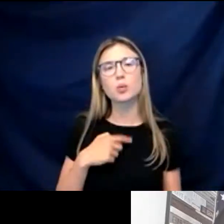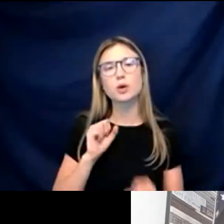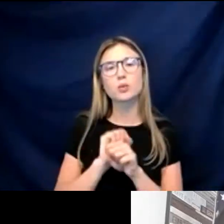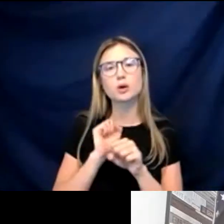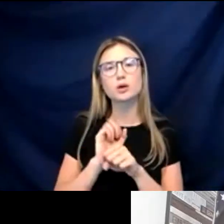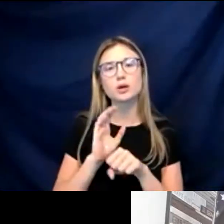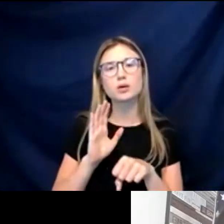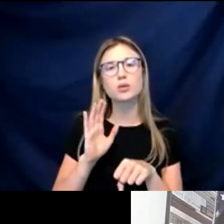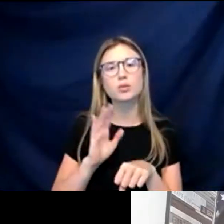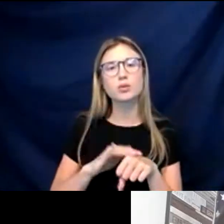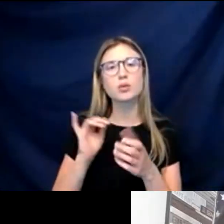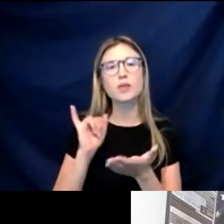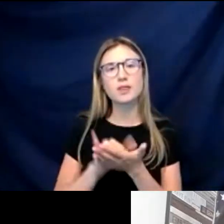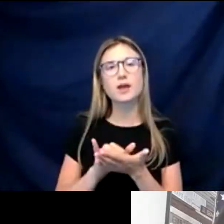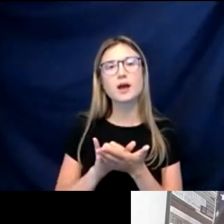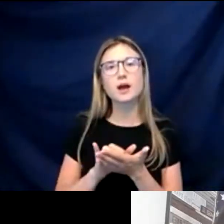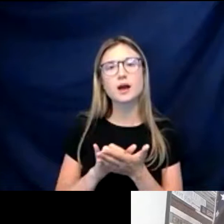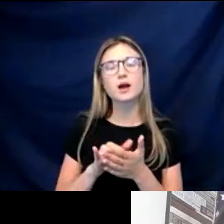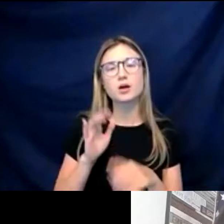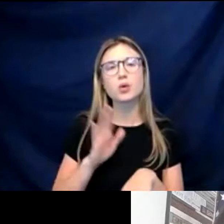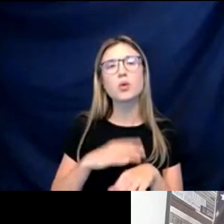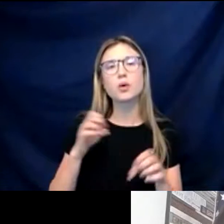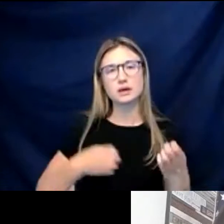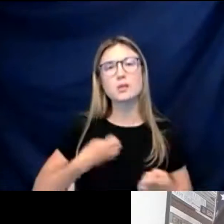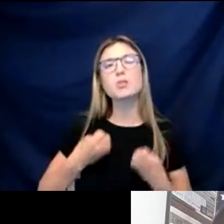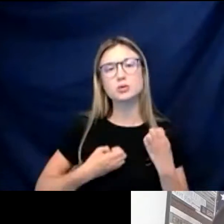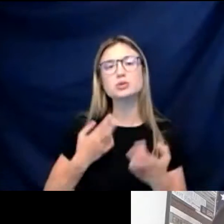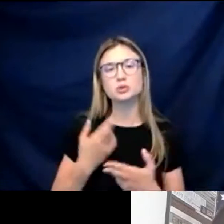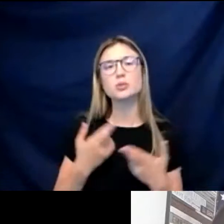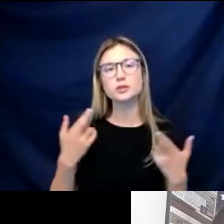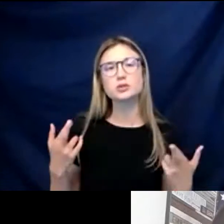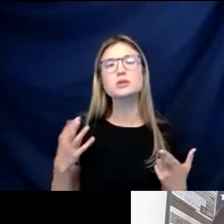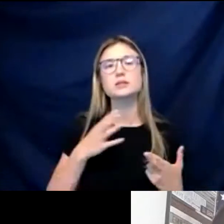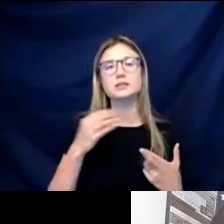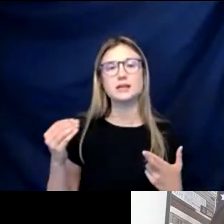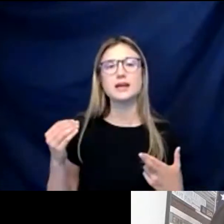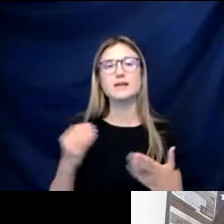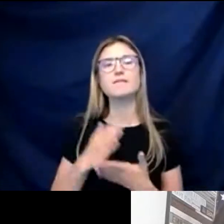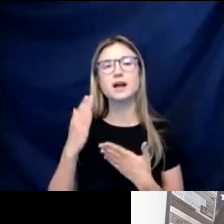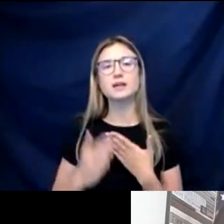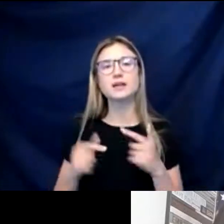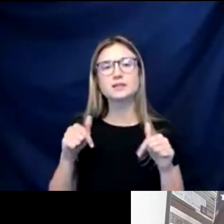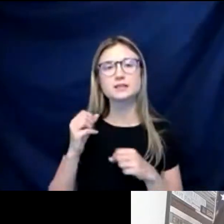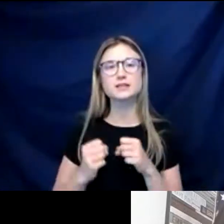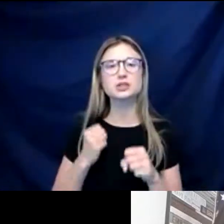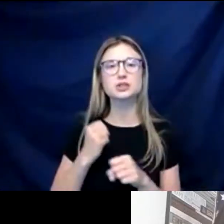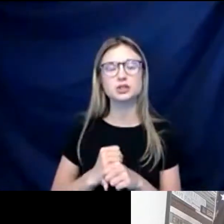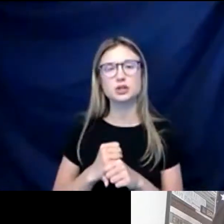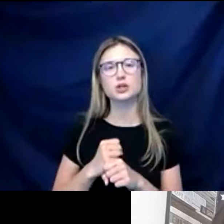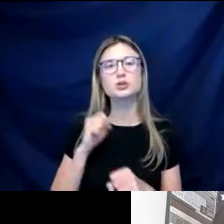on some promotional resources, as well as finalizing this year's survey, and should be sending that